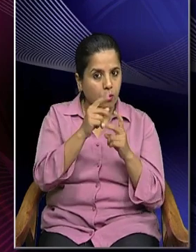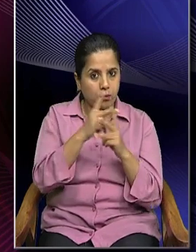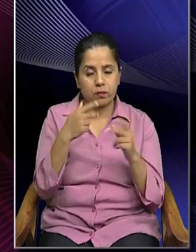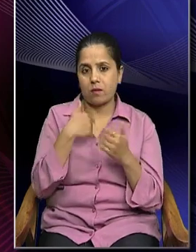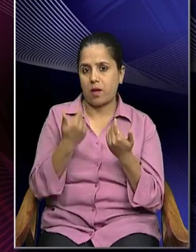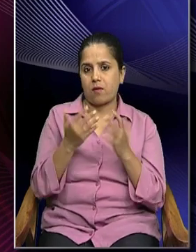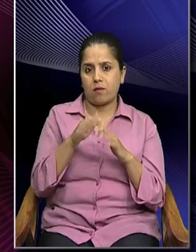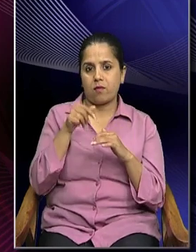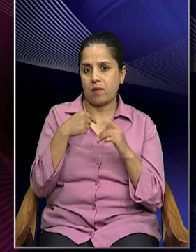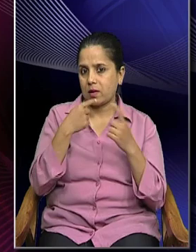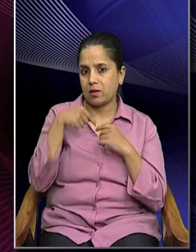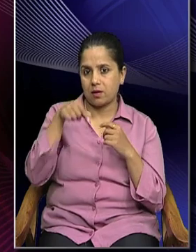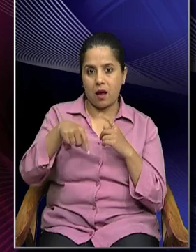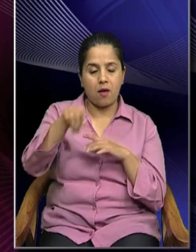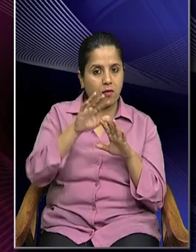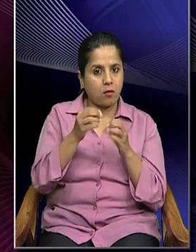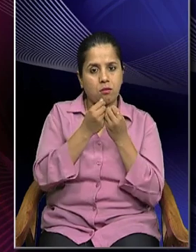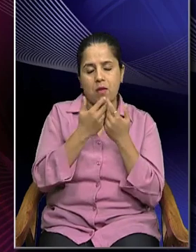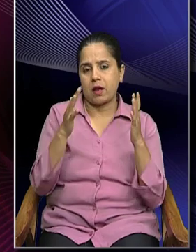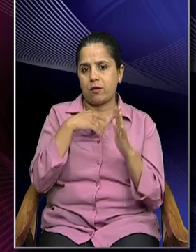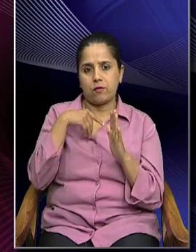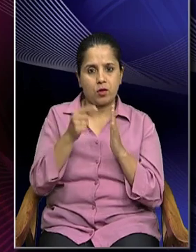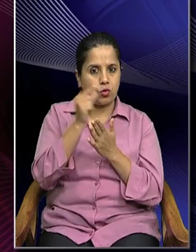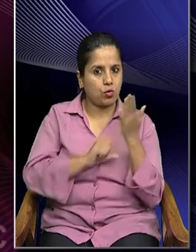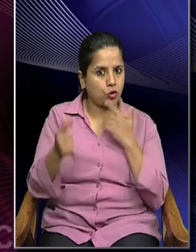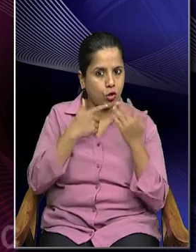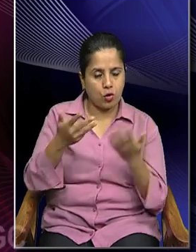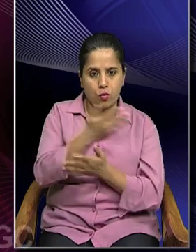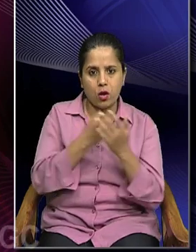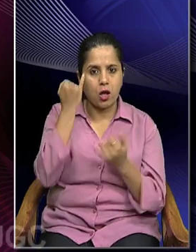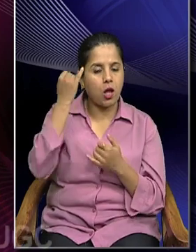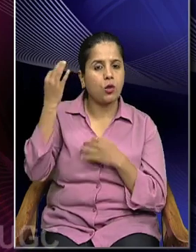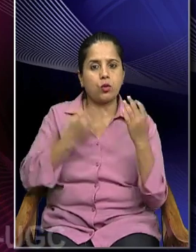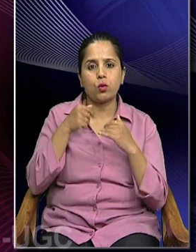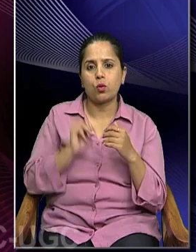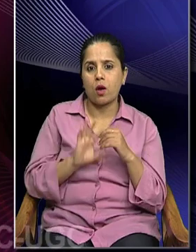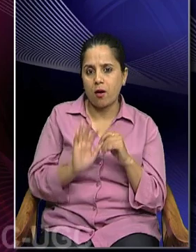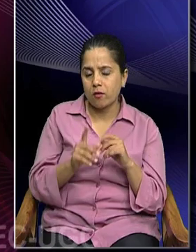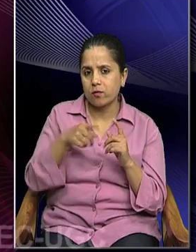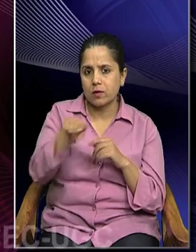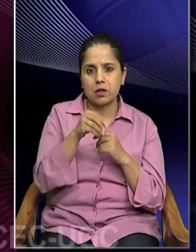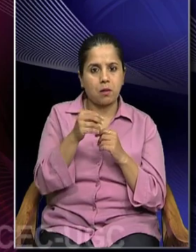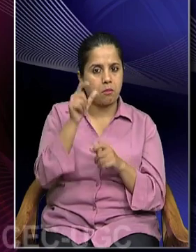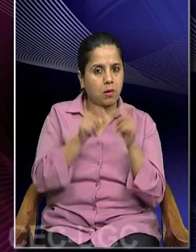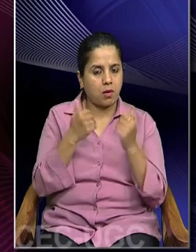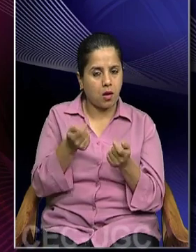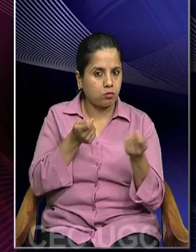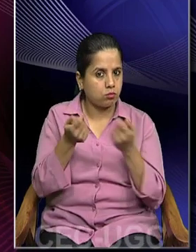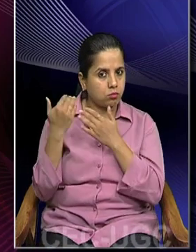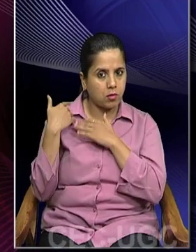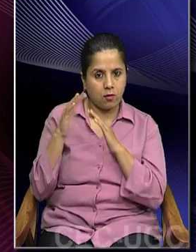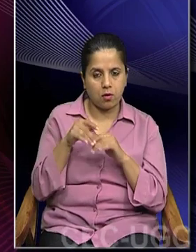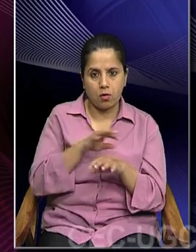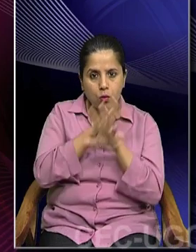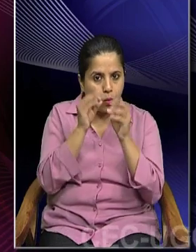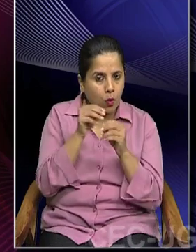we have discussed so many universities and the innovative assessments they are undertaking as a part